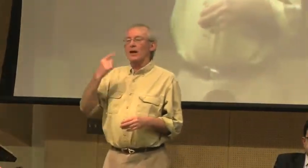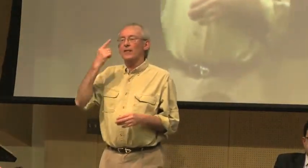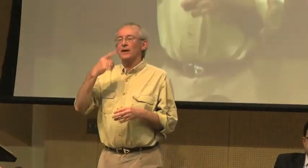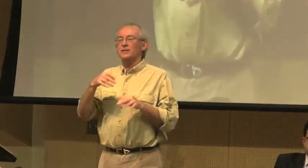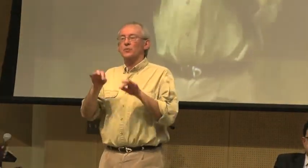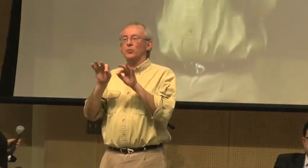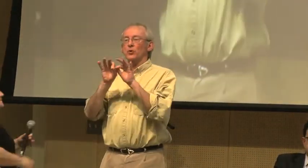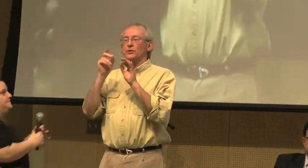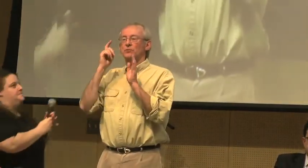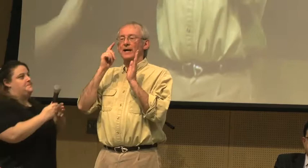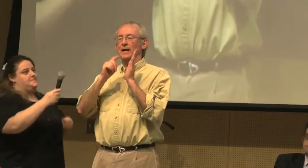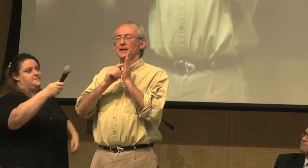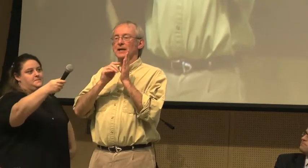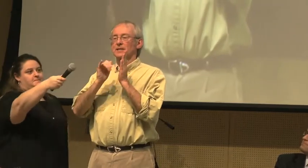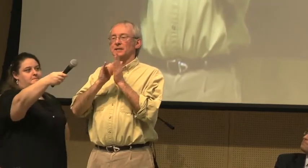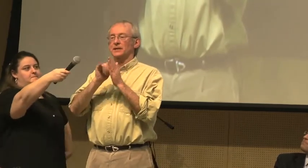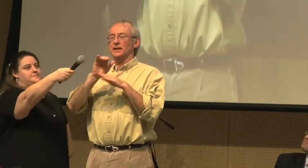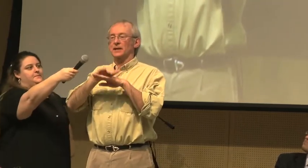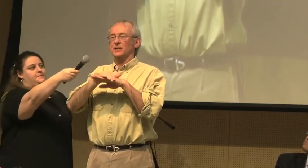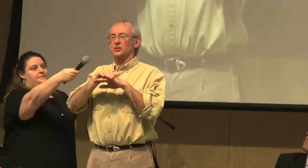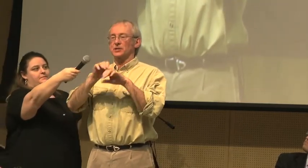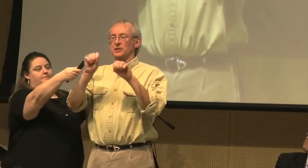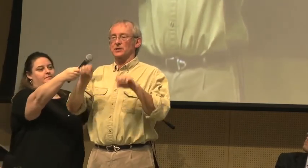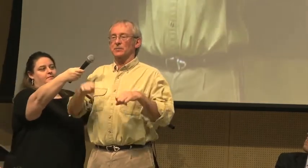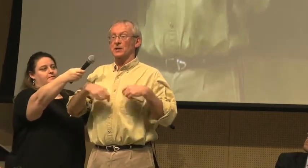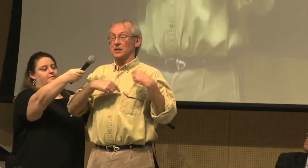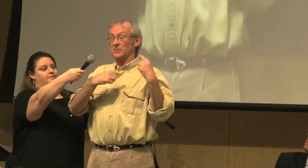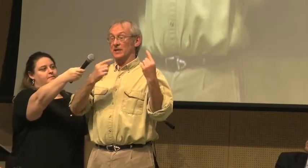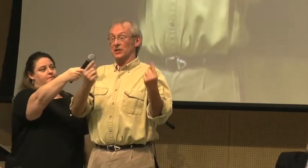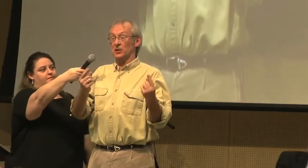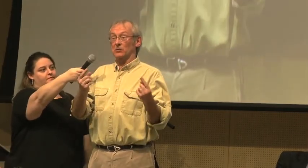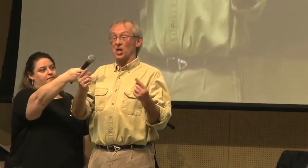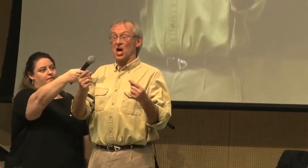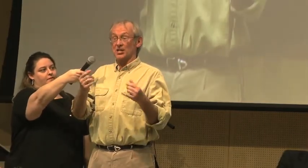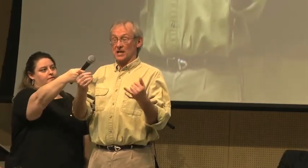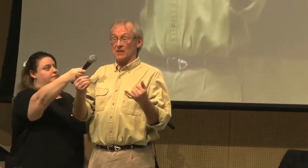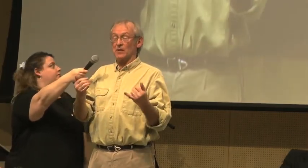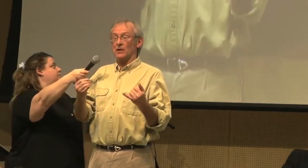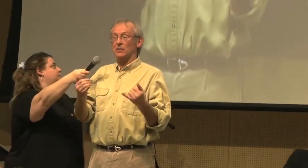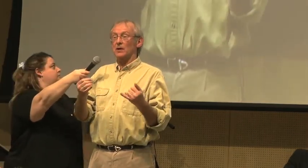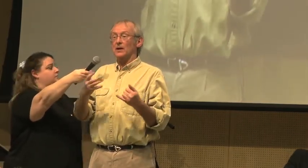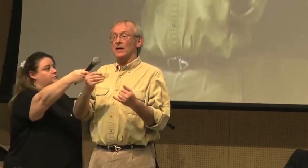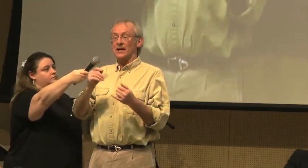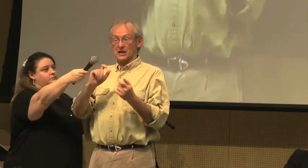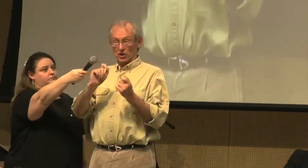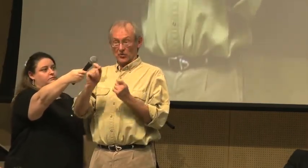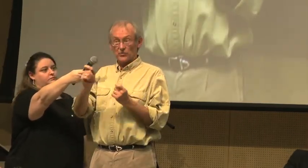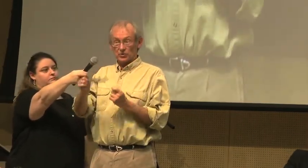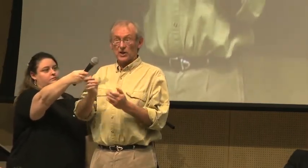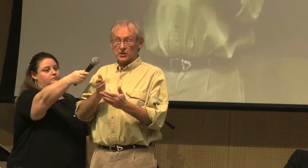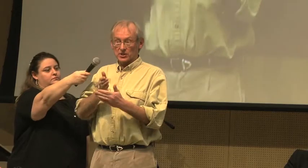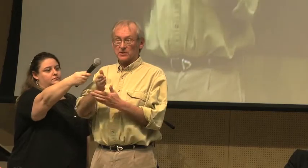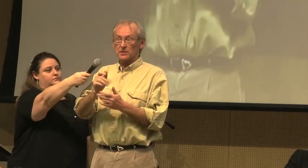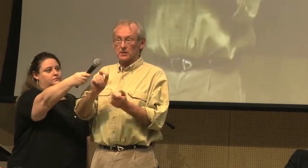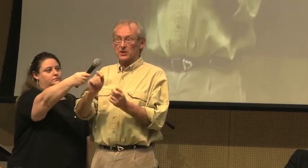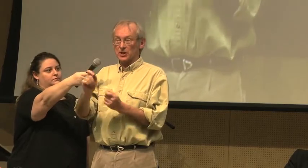I think it's important to recognize that the system been there for a long time now. It's constantly